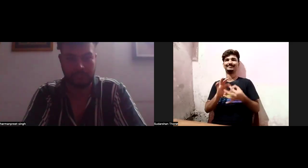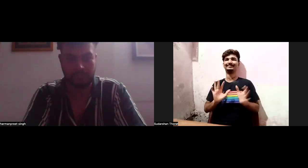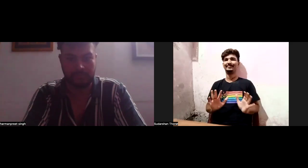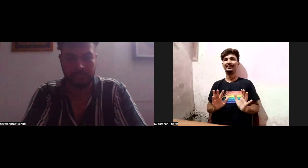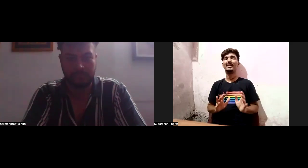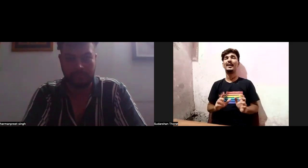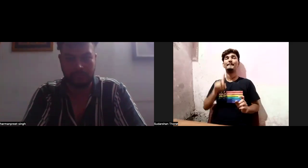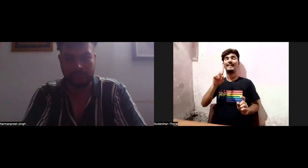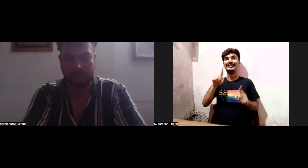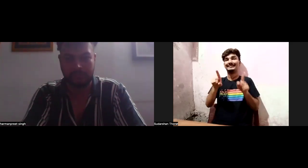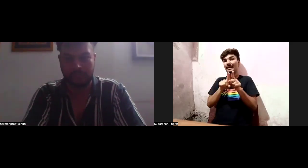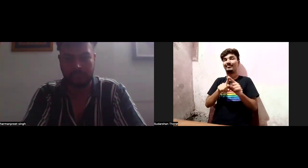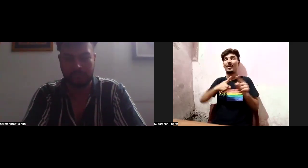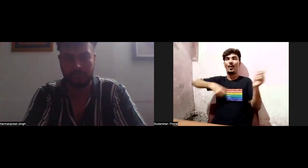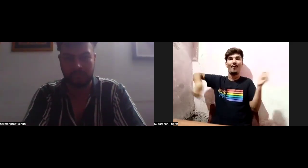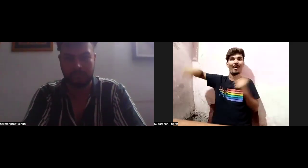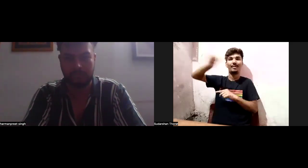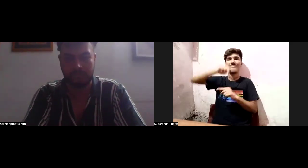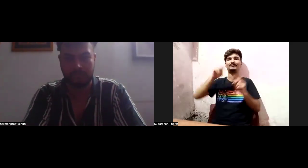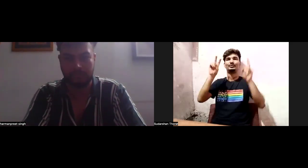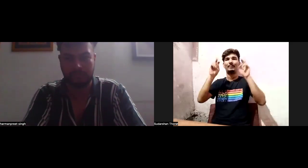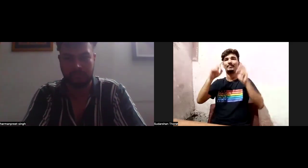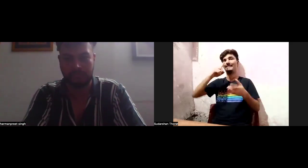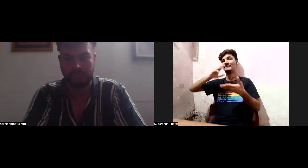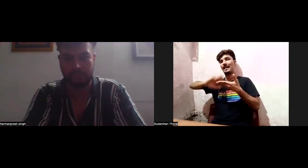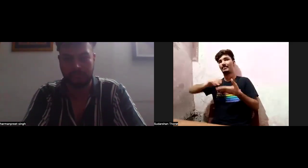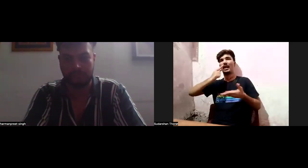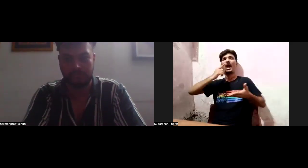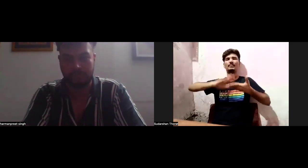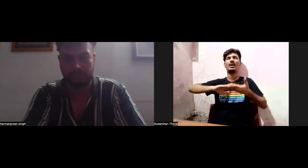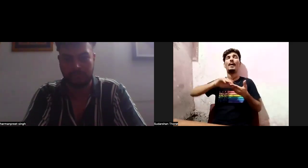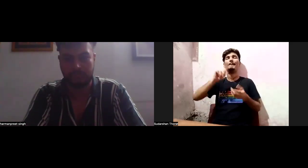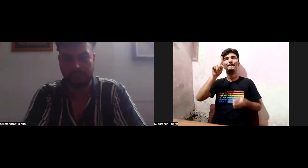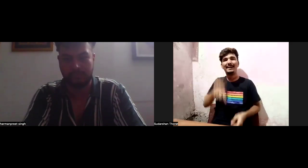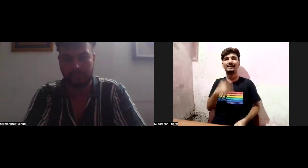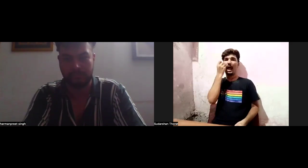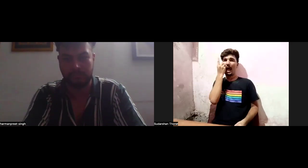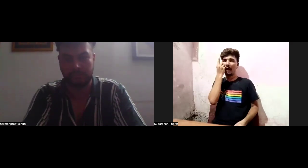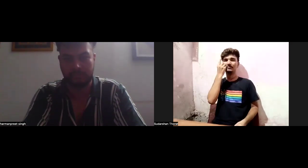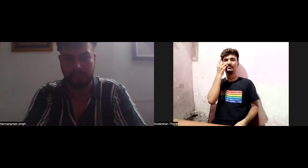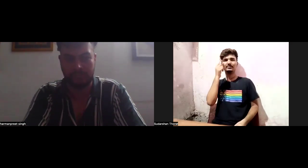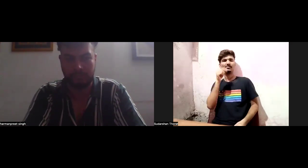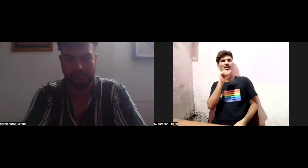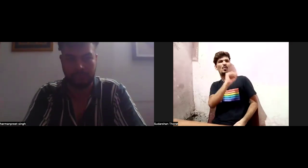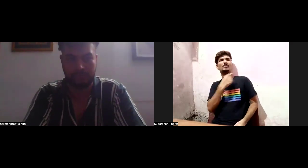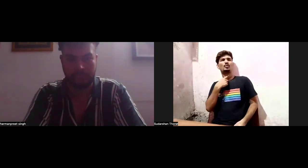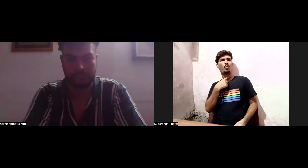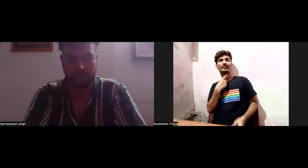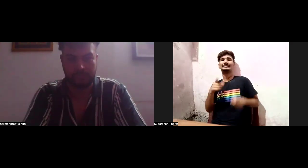choice. Whether they want to come out or not, it's totally their decision. Sometimes, within